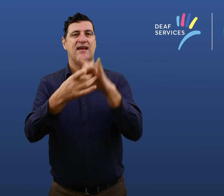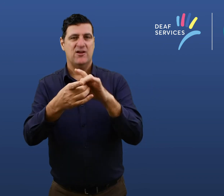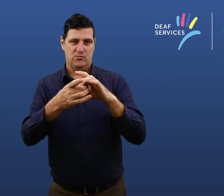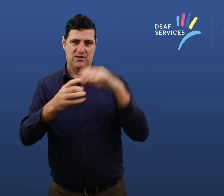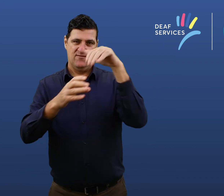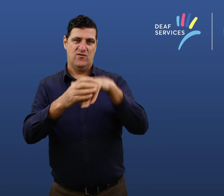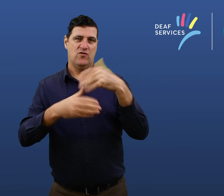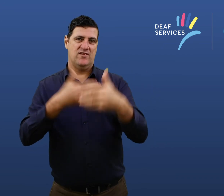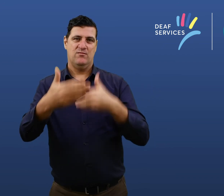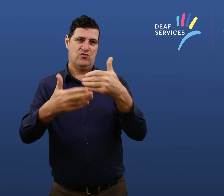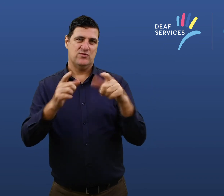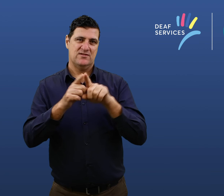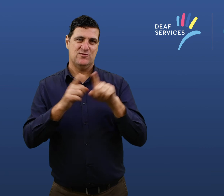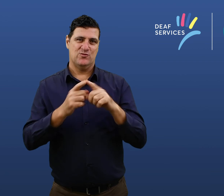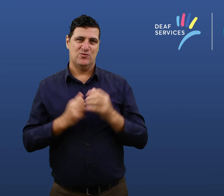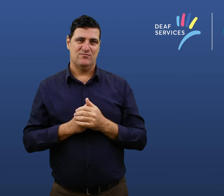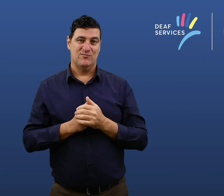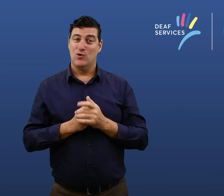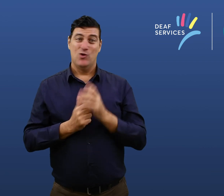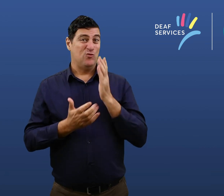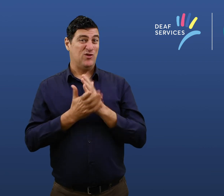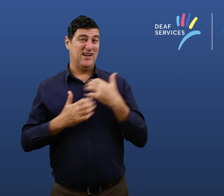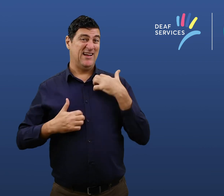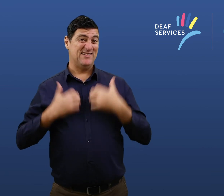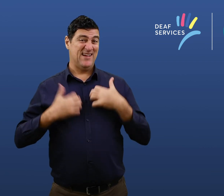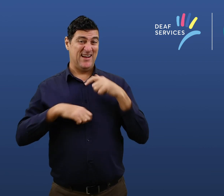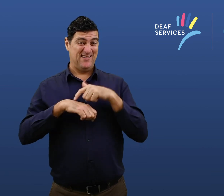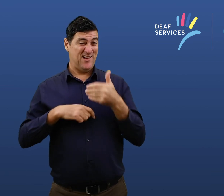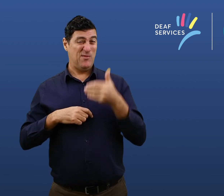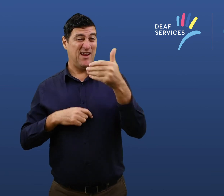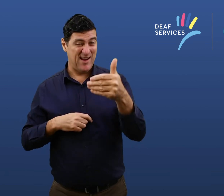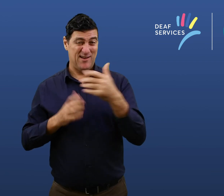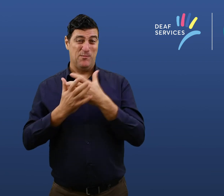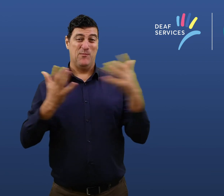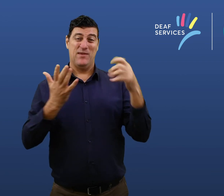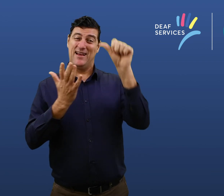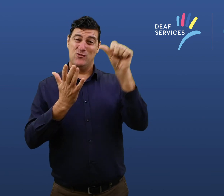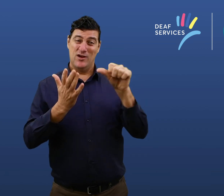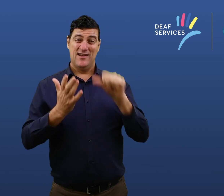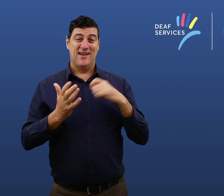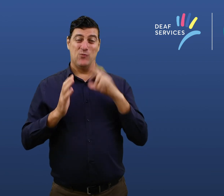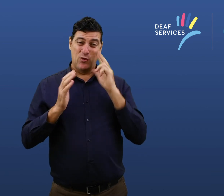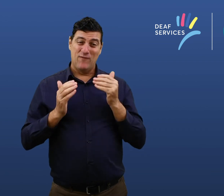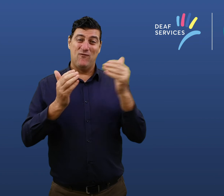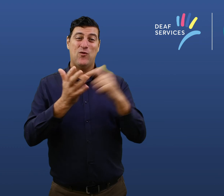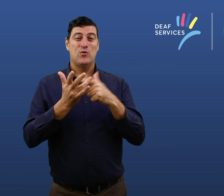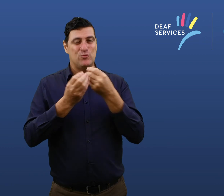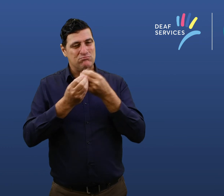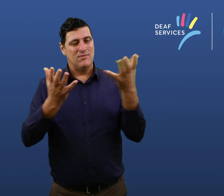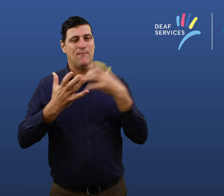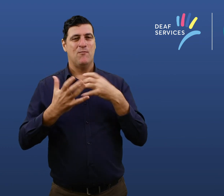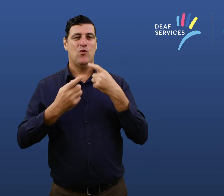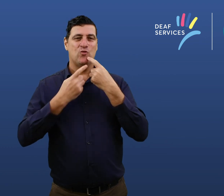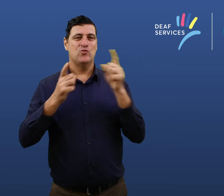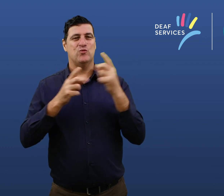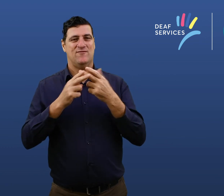you, our stakeholders, and our community engagement process. It's a really exciting time ahead. We have a big